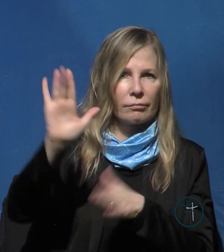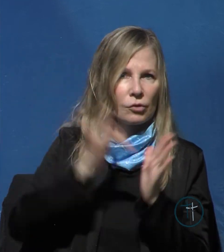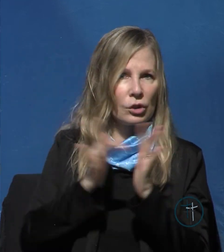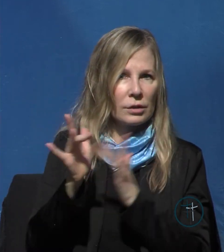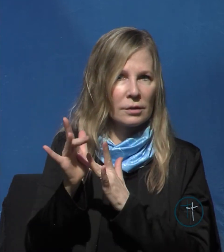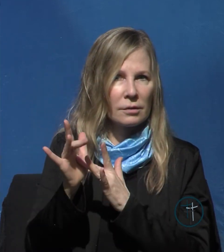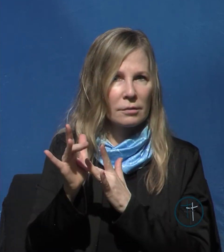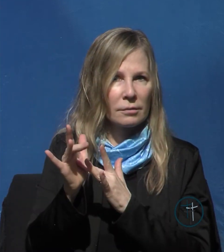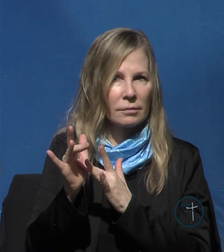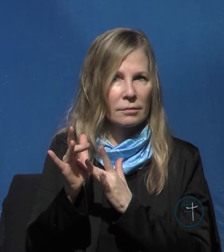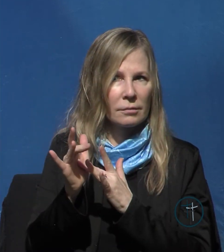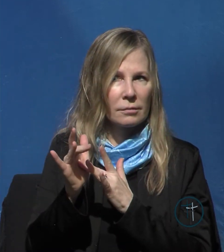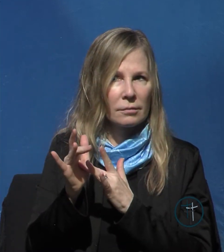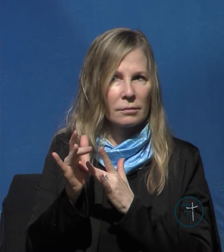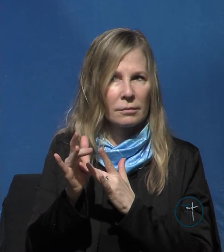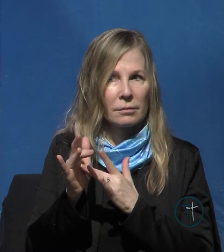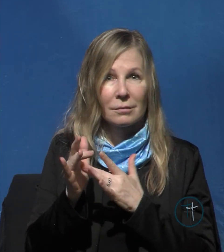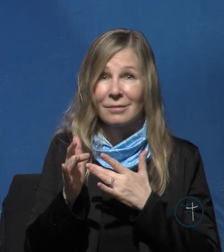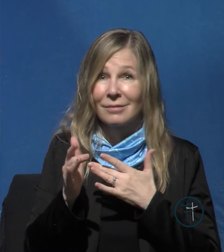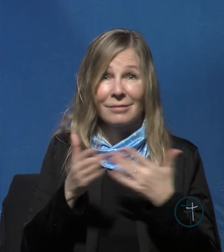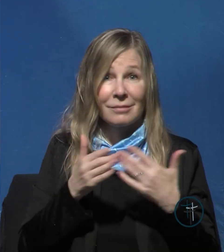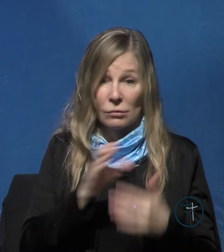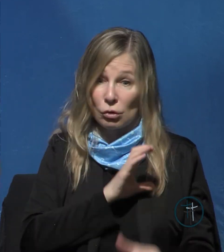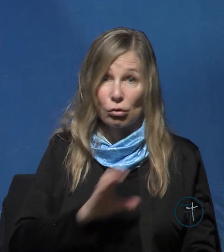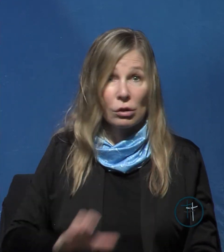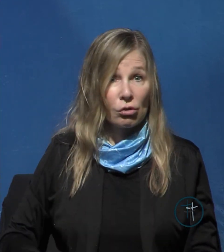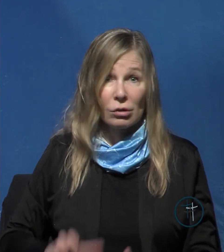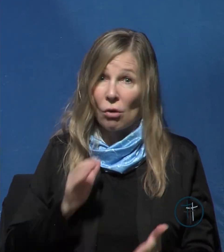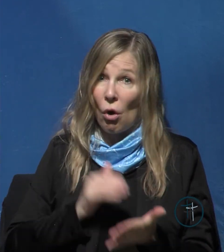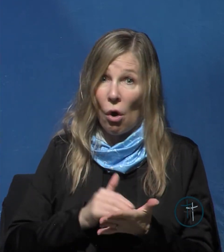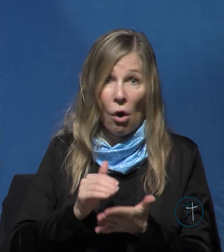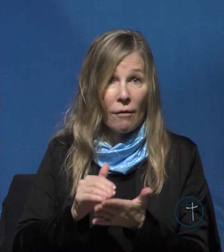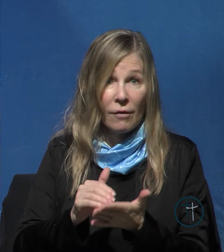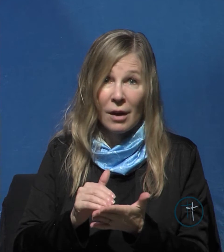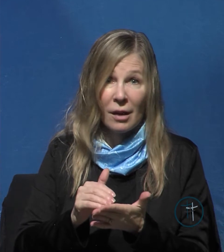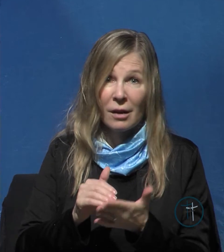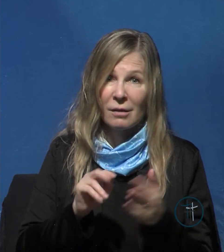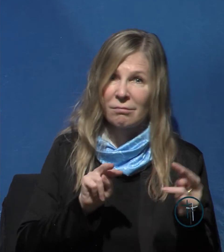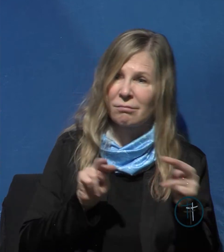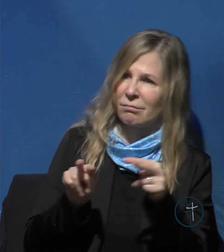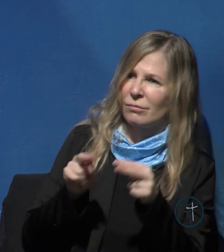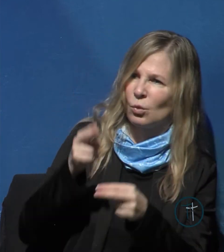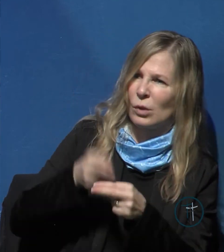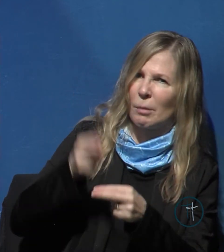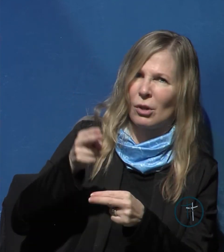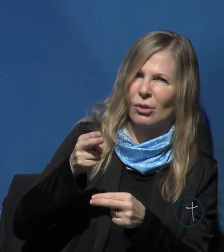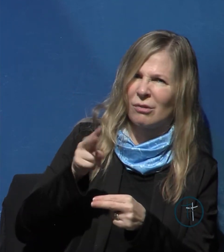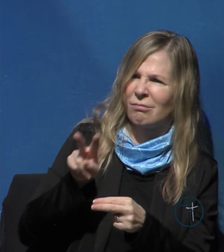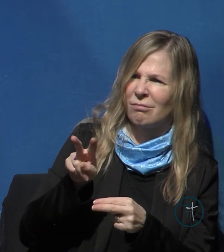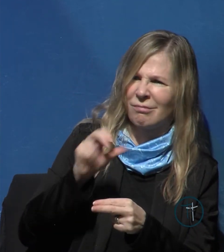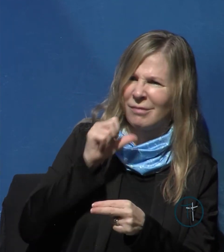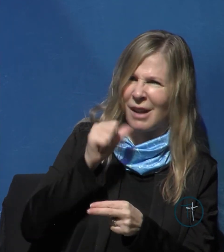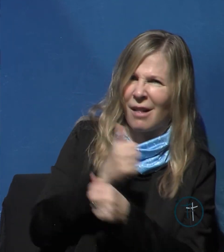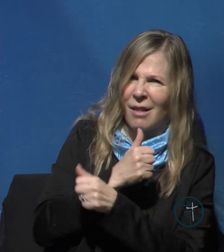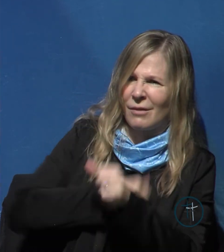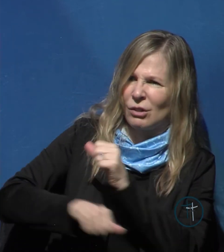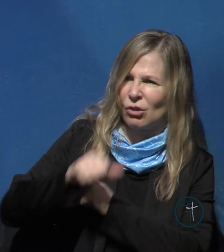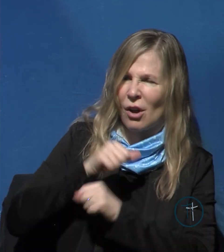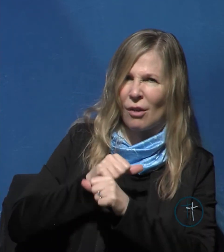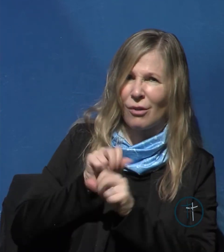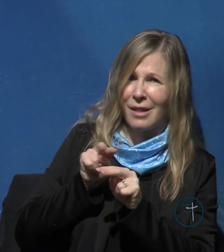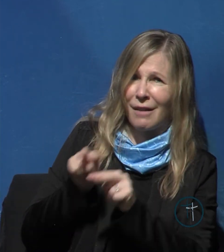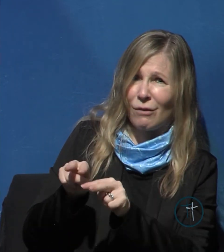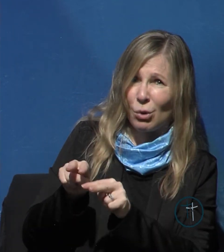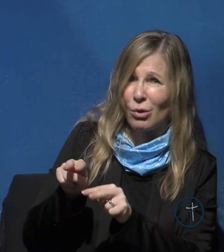But even allowing for that, Christians quite often are not viewed as those who love one another. They're viewed